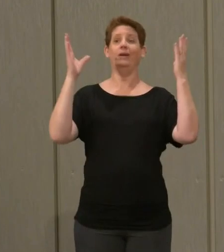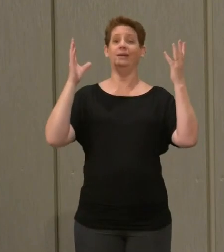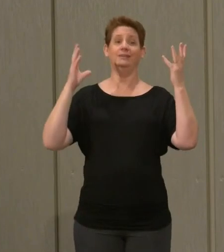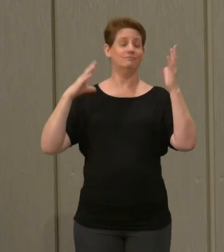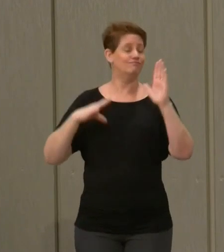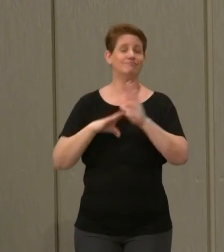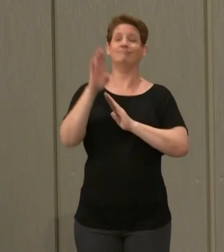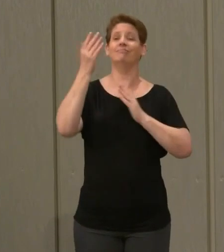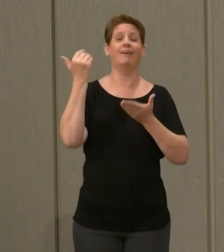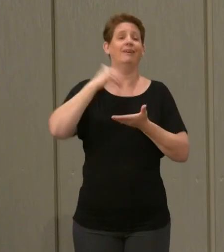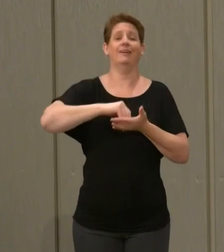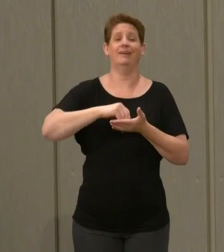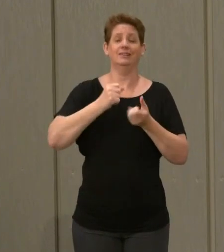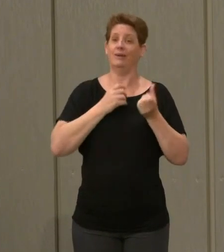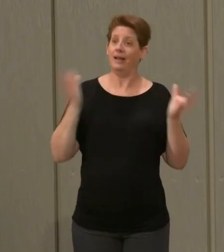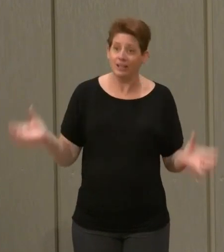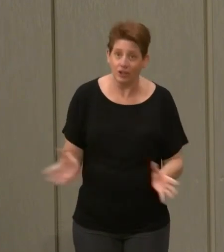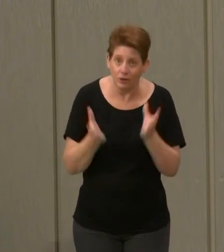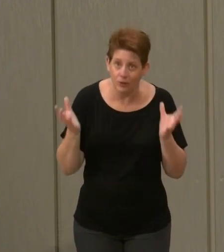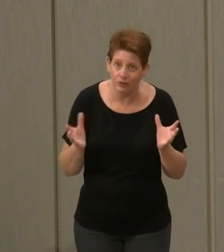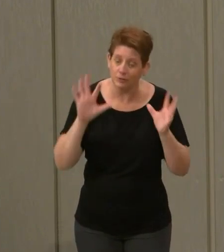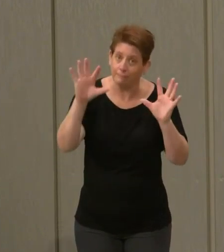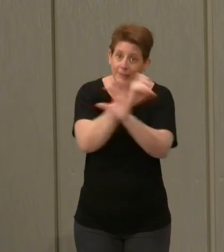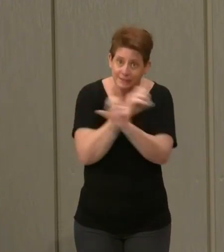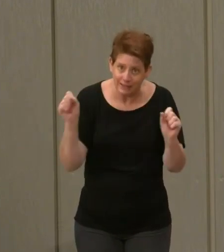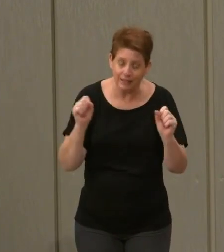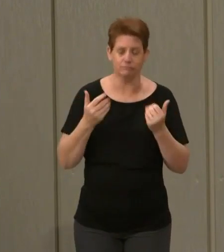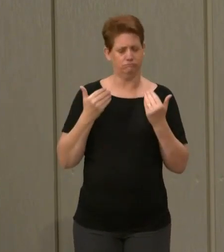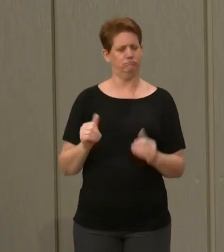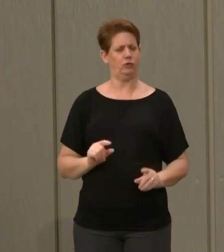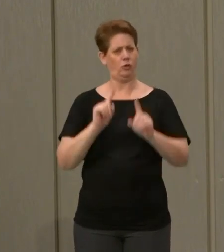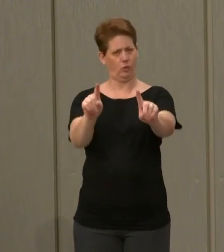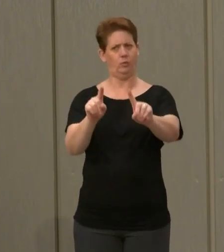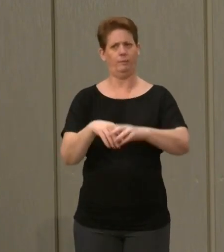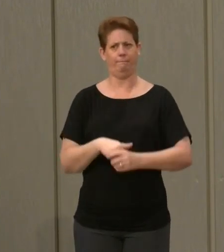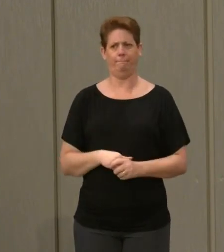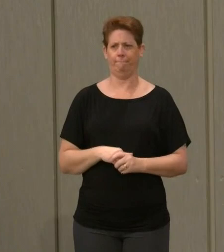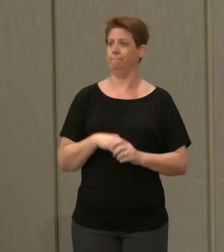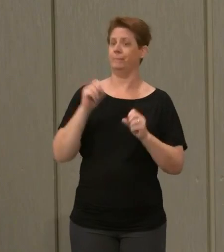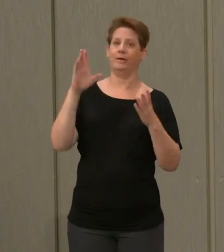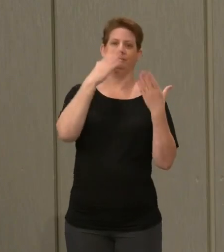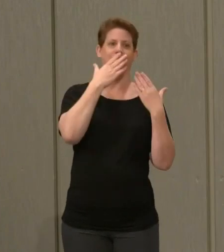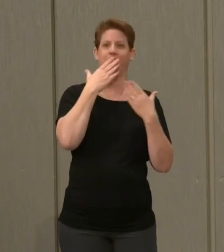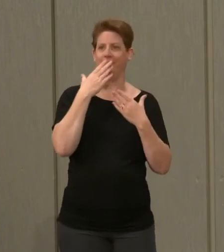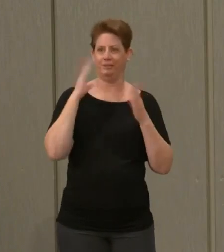again, and I urge everybody to be safe, but go. Thank you.